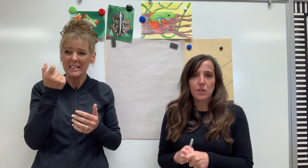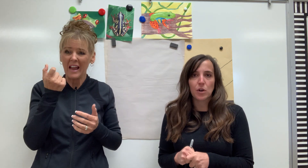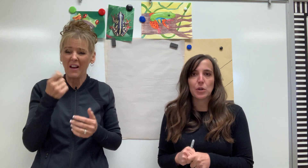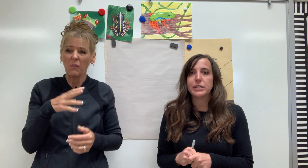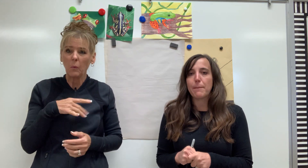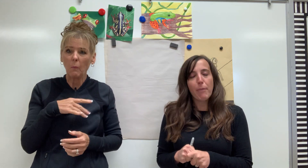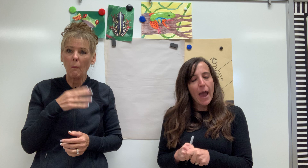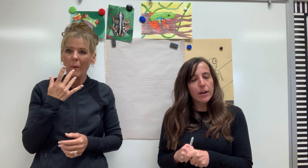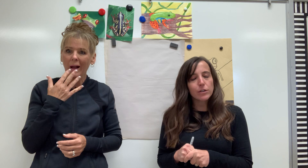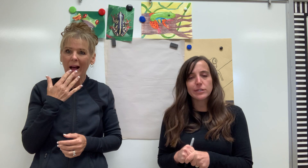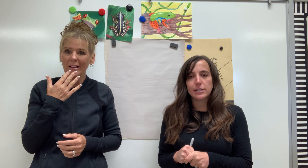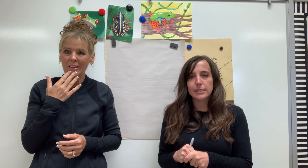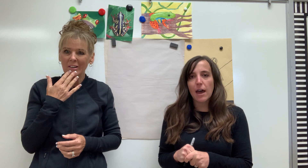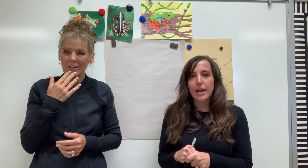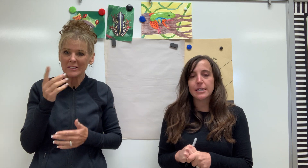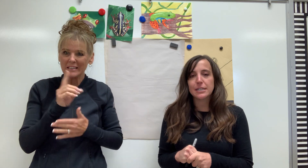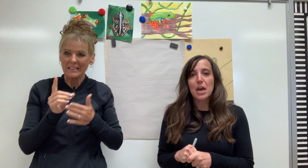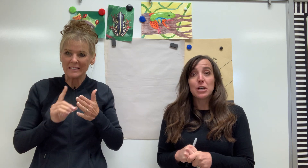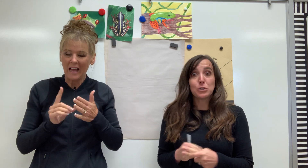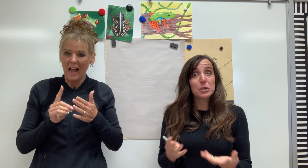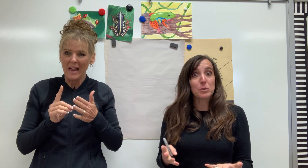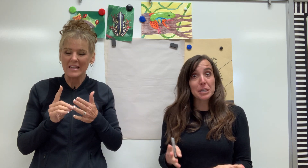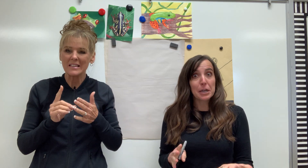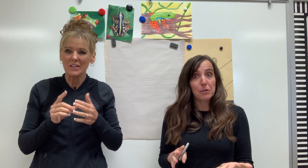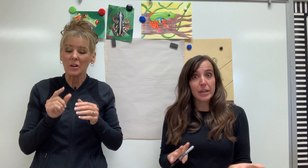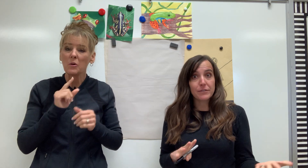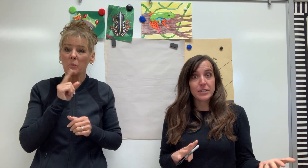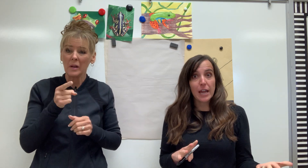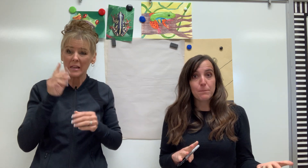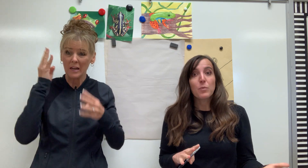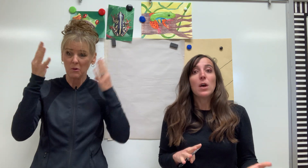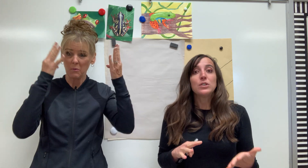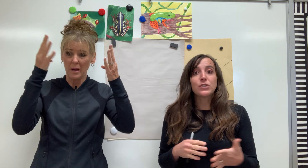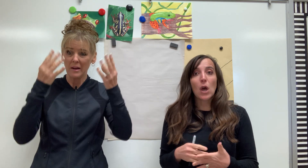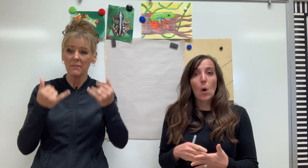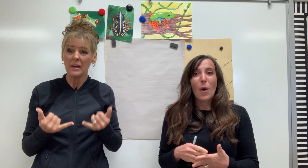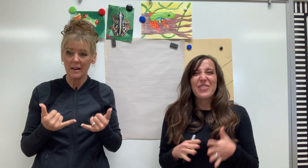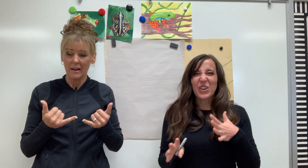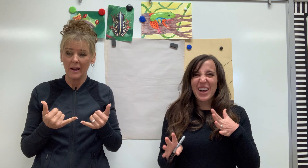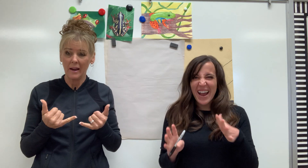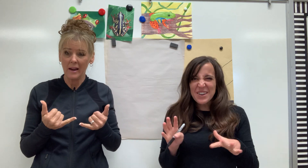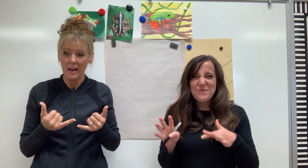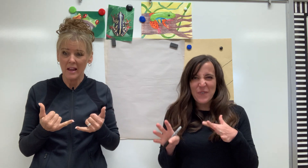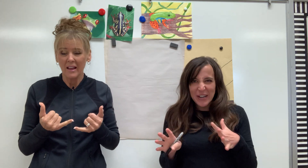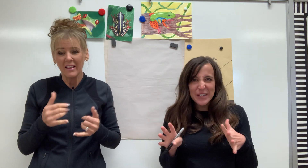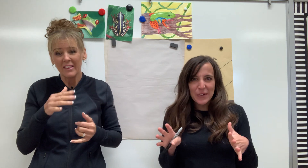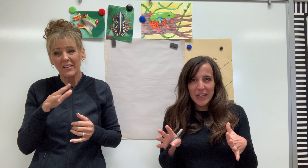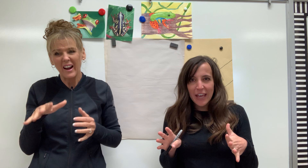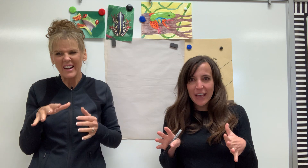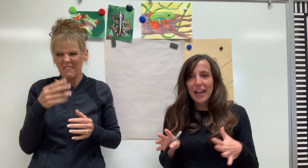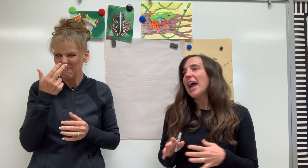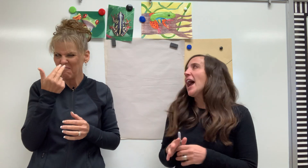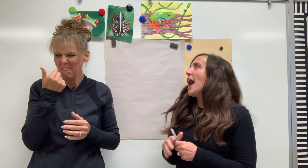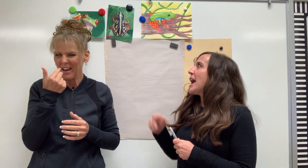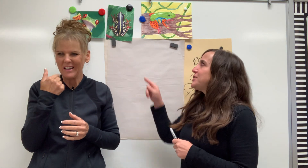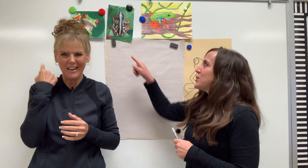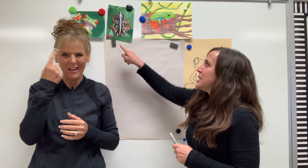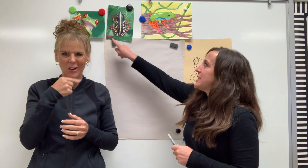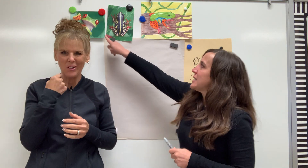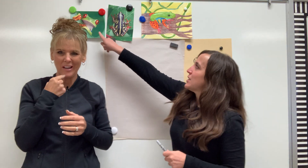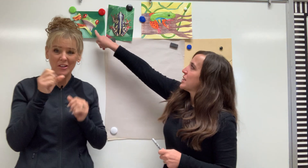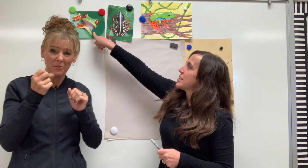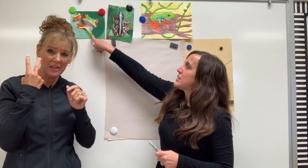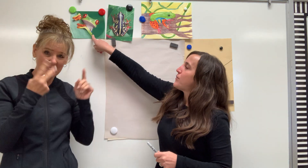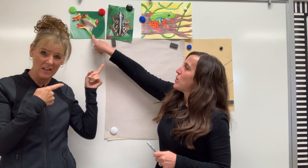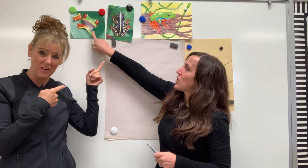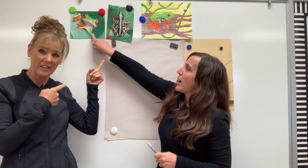cool colors and patterns and designs, so you can really get creative today. So they're kind of funny looking. As you can